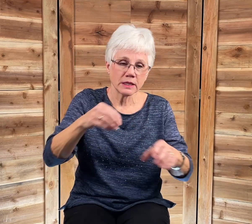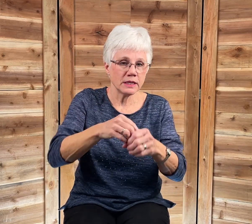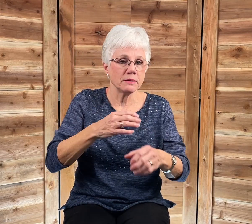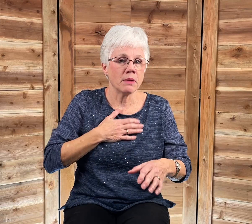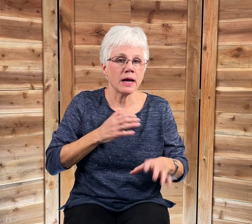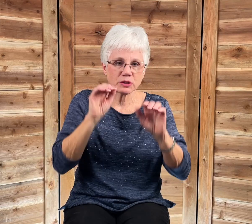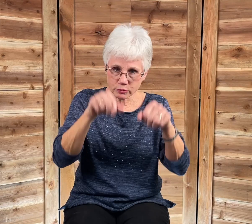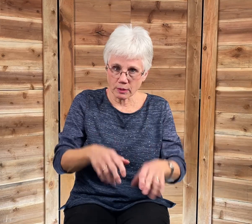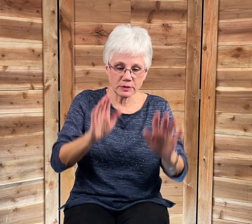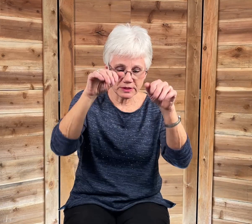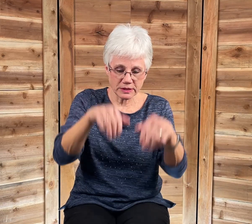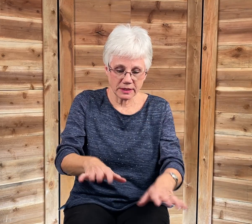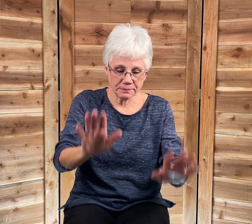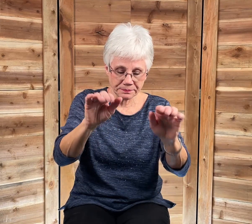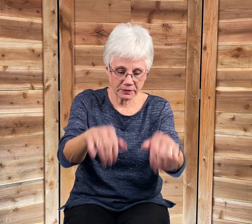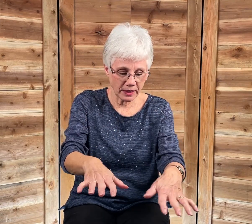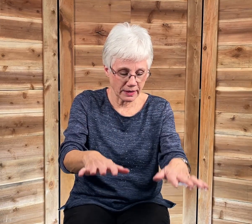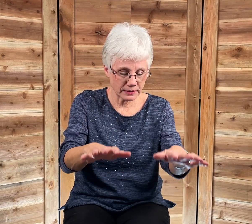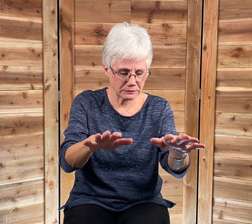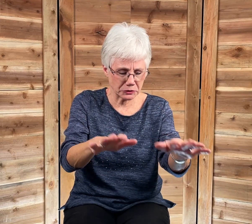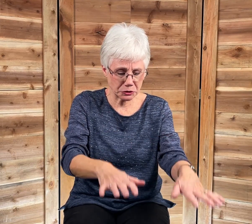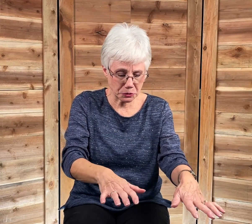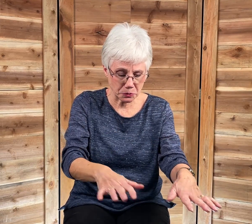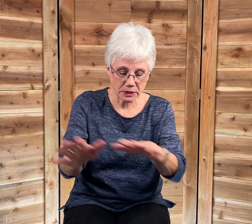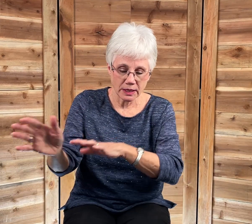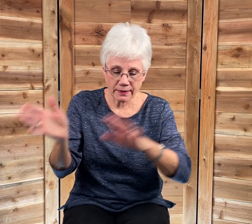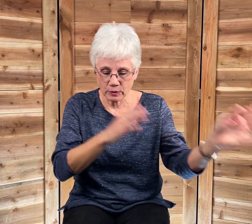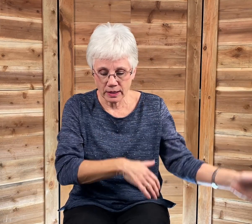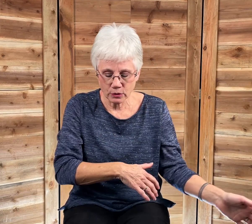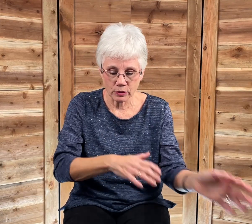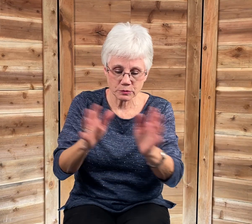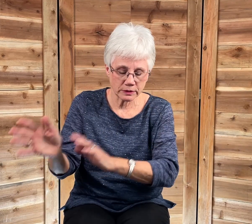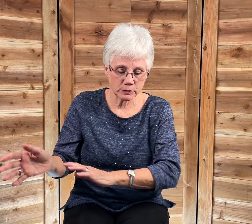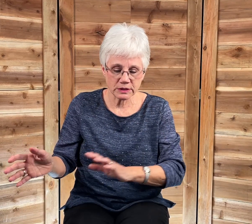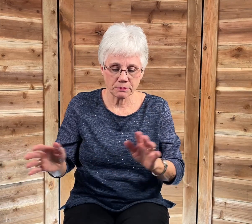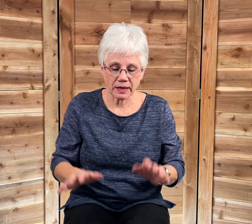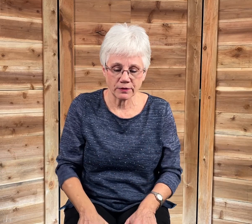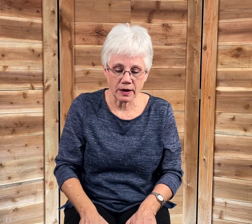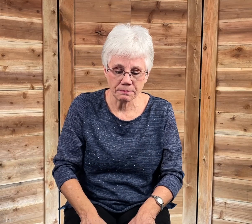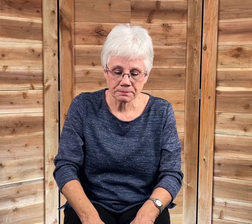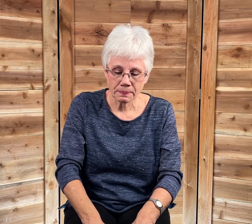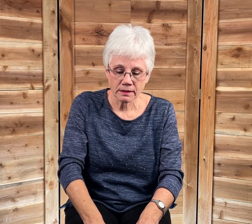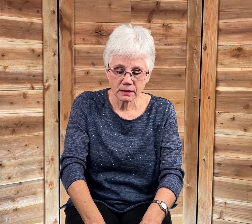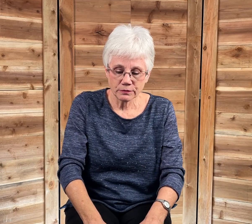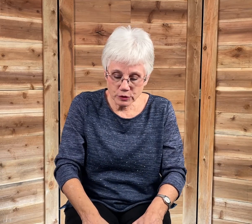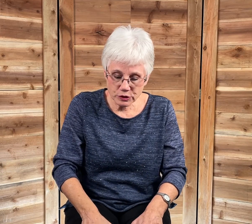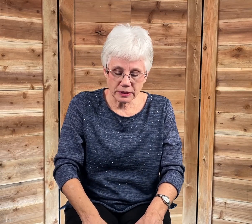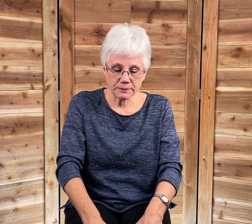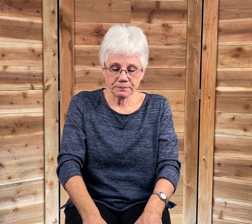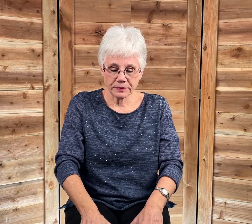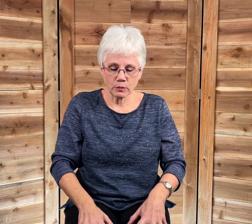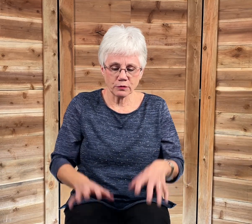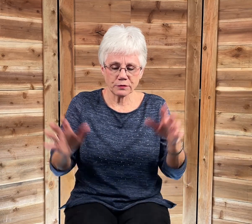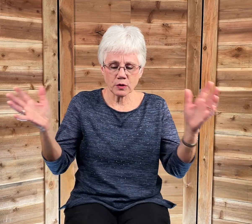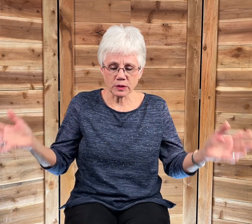peace in my troubled sea. Okay, that's verse 2. And that would have had a chorus. We're going to skip that for now. Verse